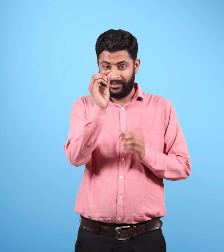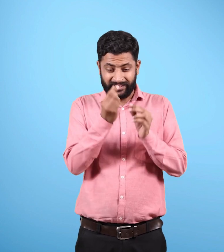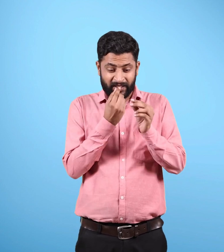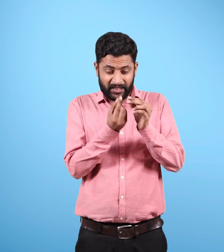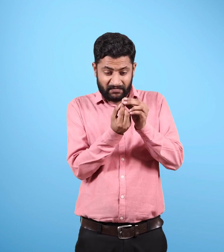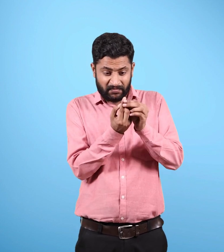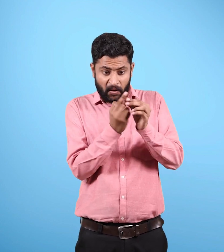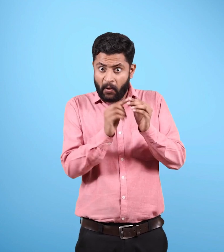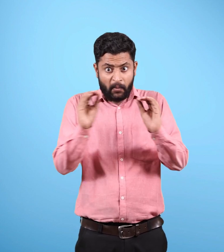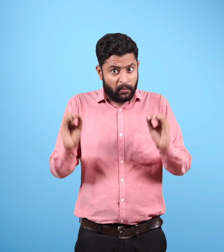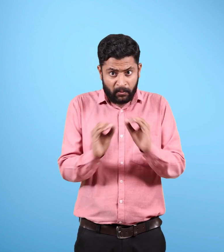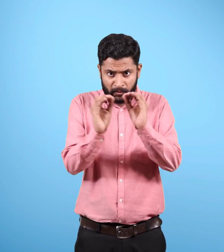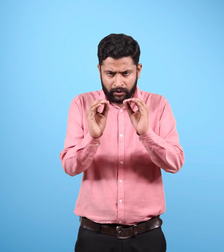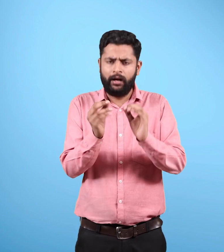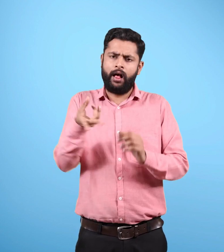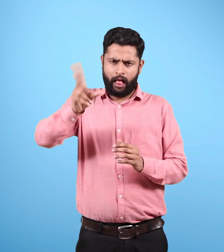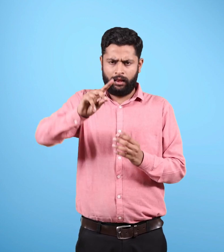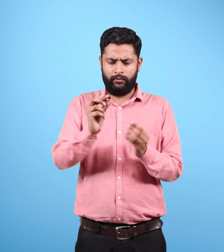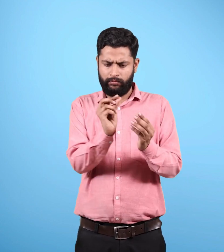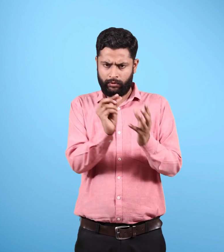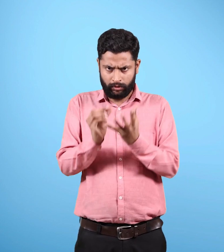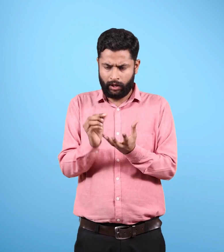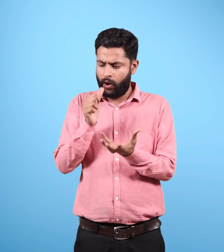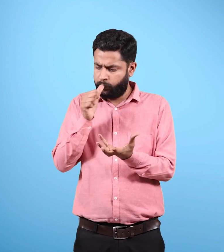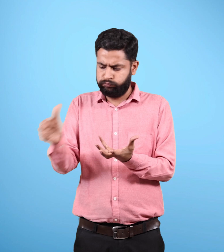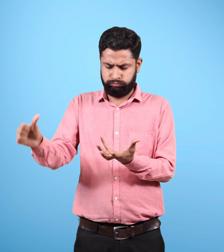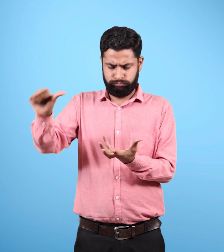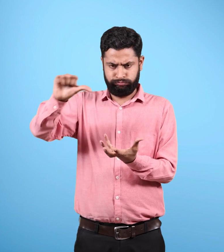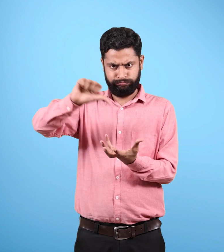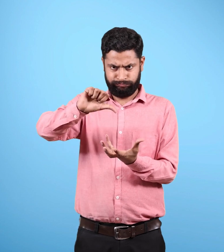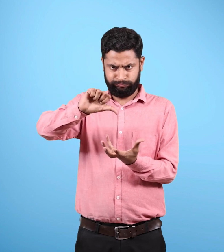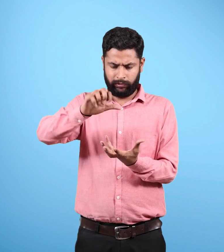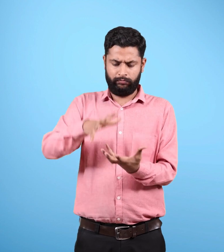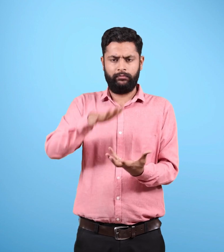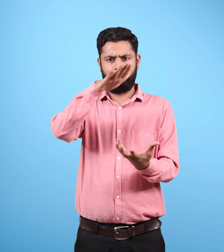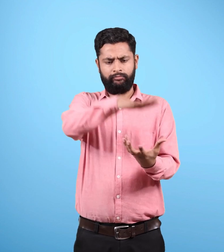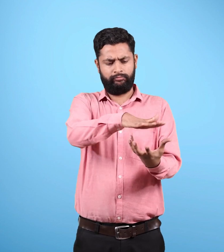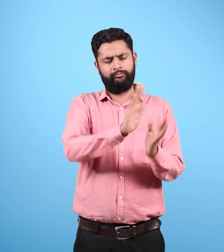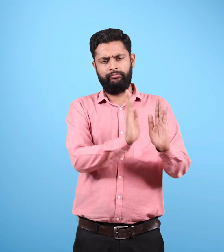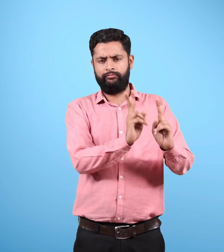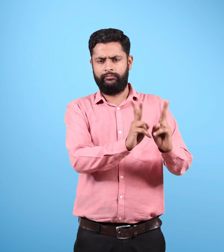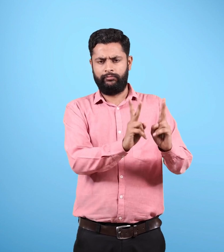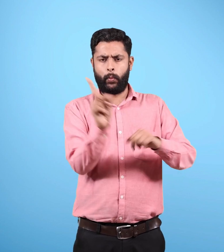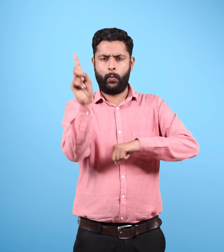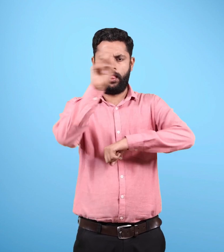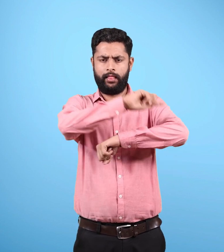If not, wash the seeds in water, drain the water and leave them aside for another